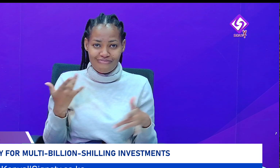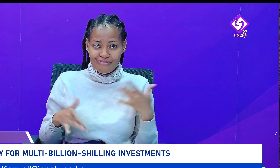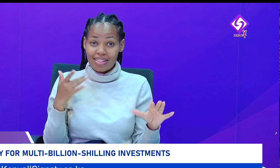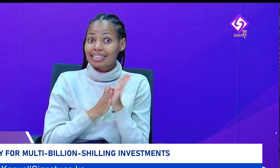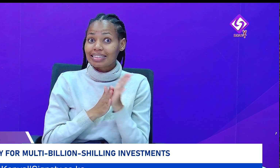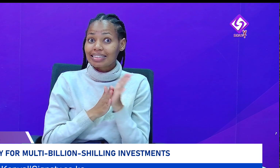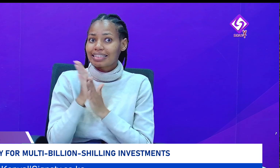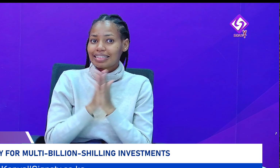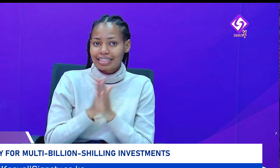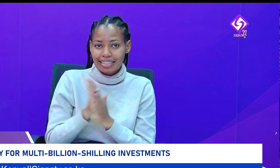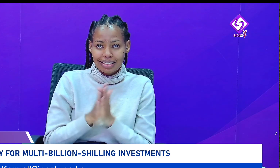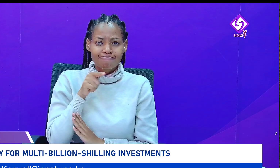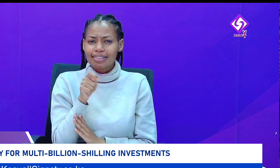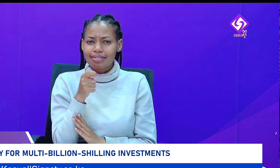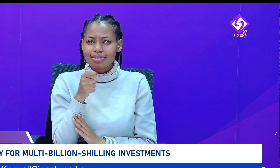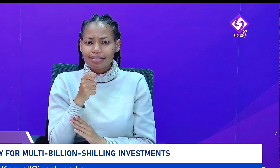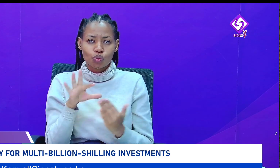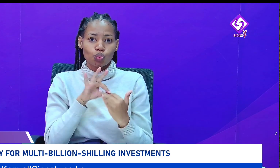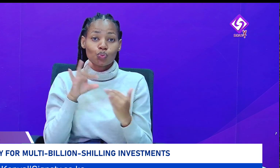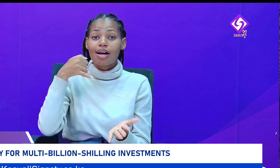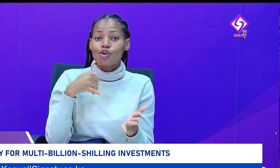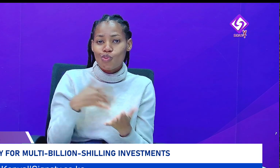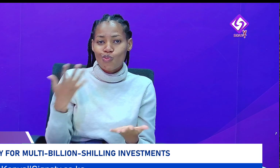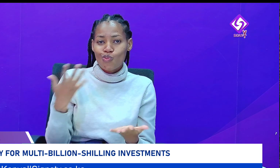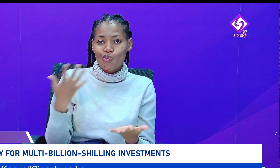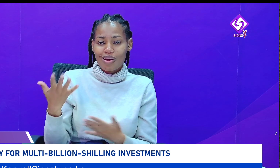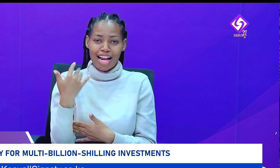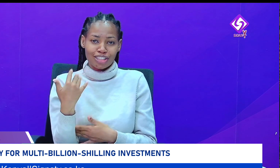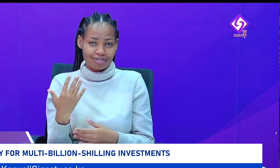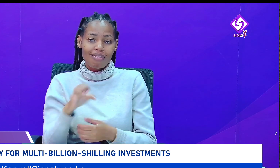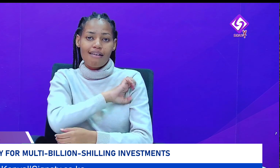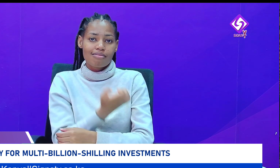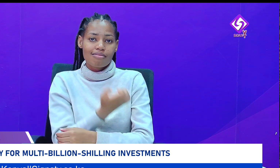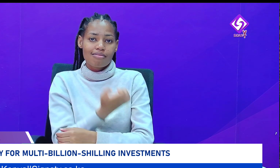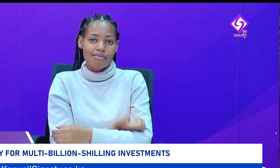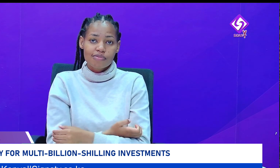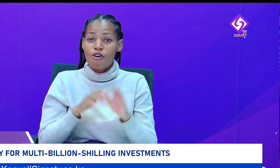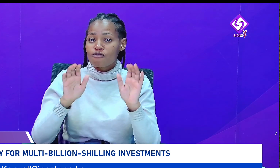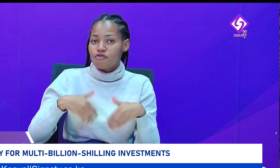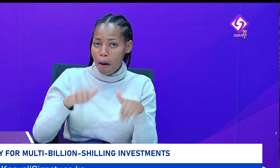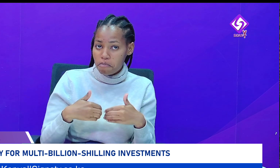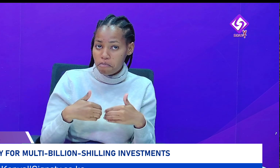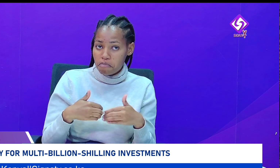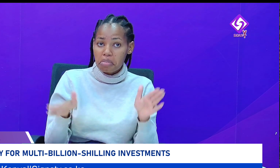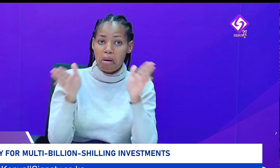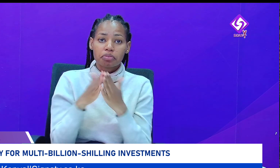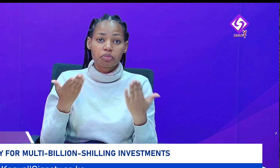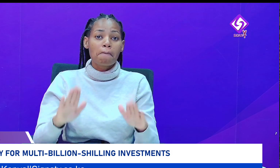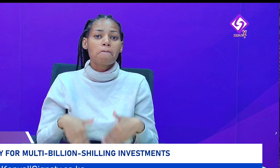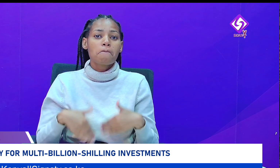including green energy, agriculture, and the production of biodegradable